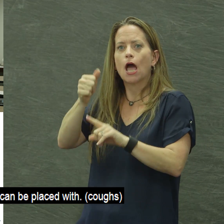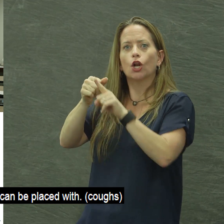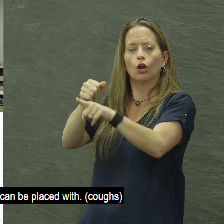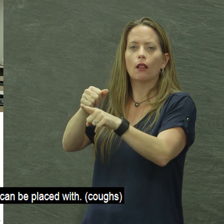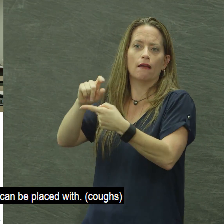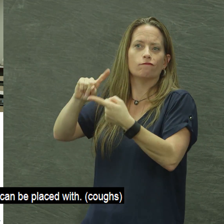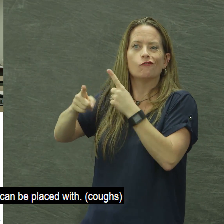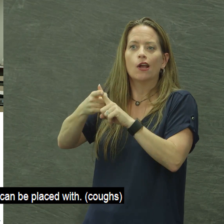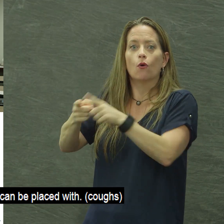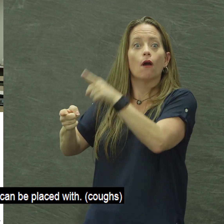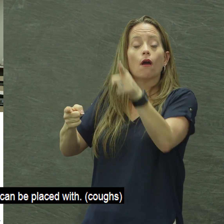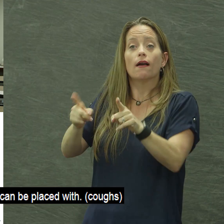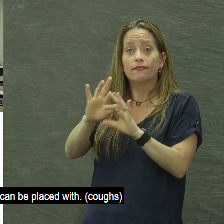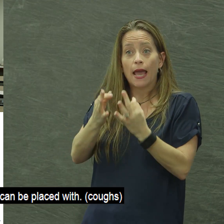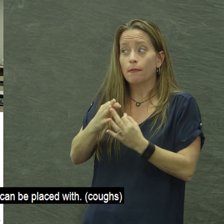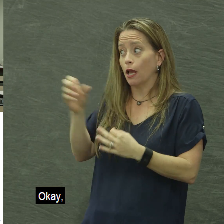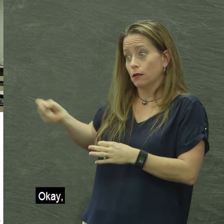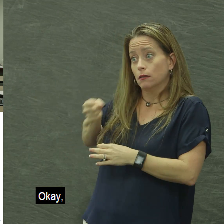with?